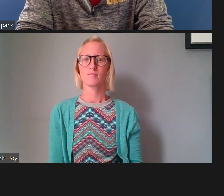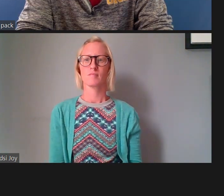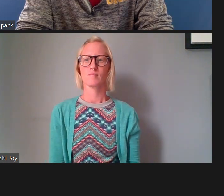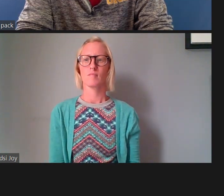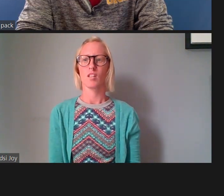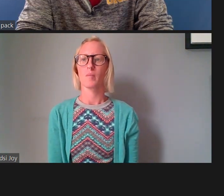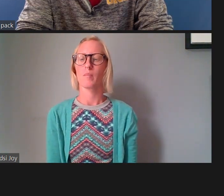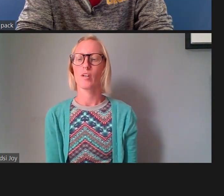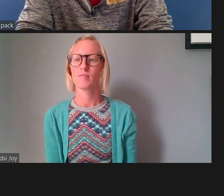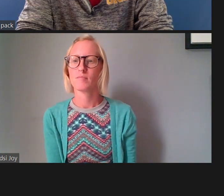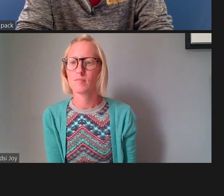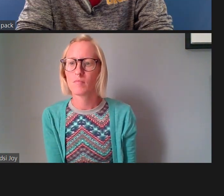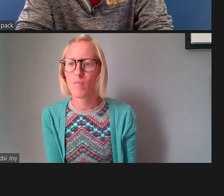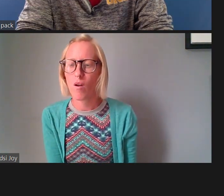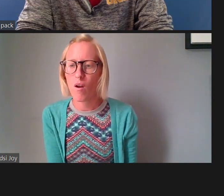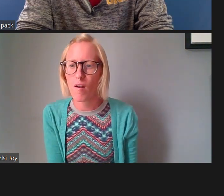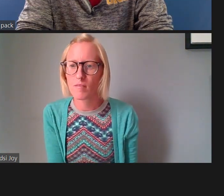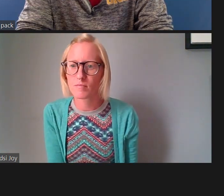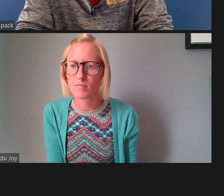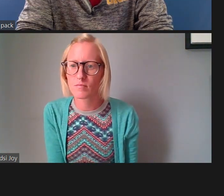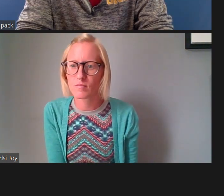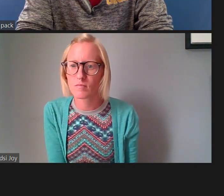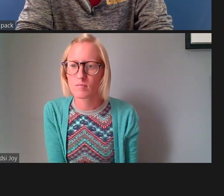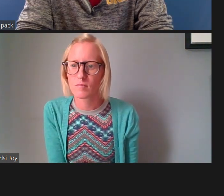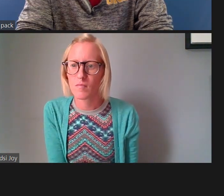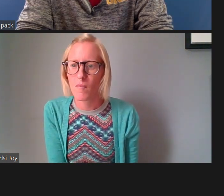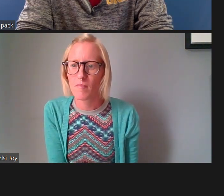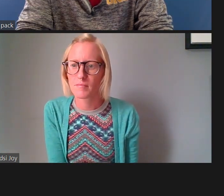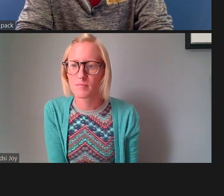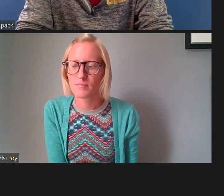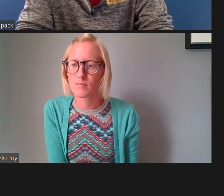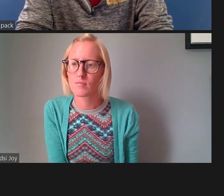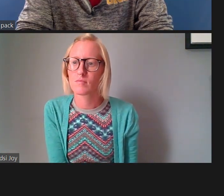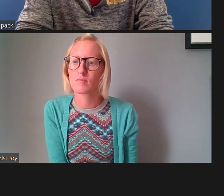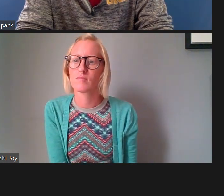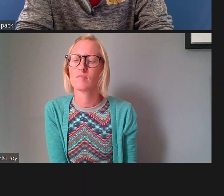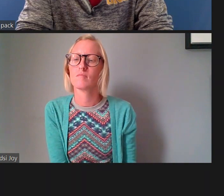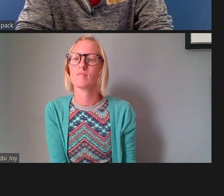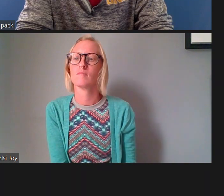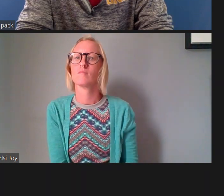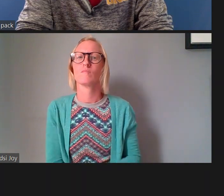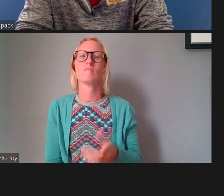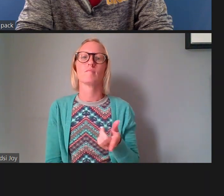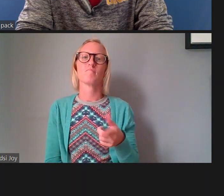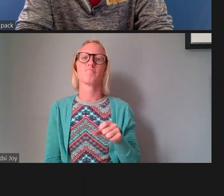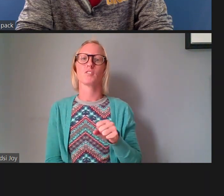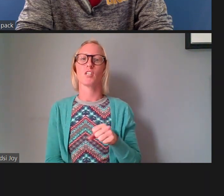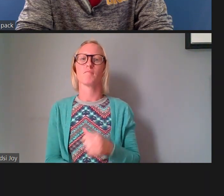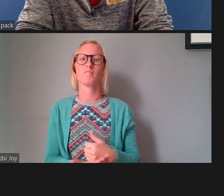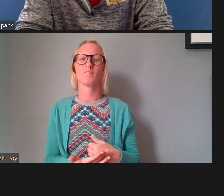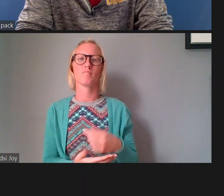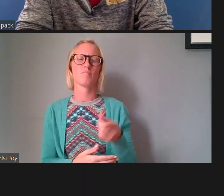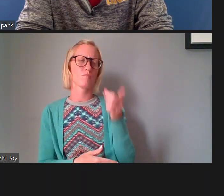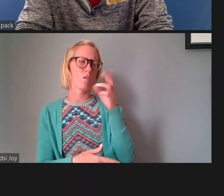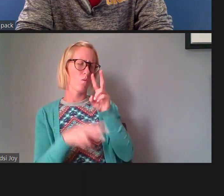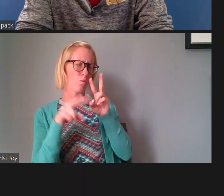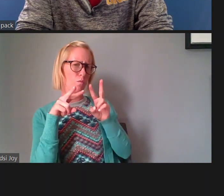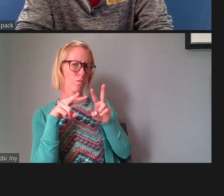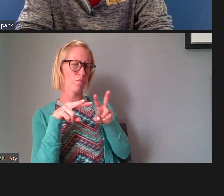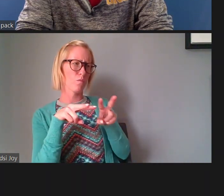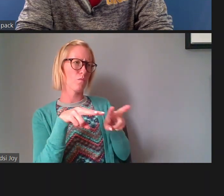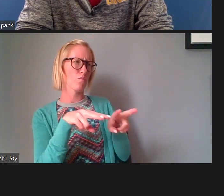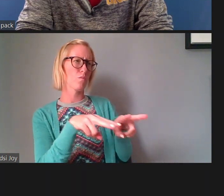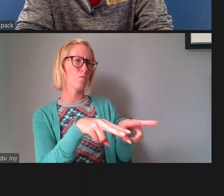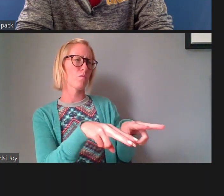die. It's probably another minute. Something. Ralph looked through him. Here